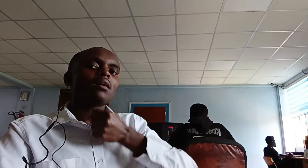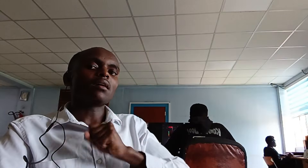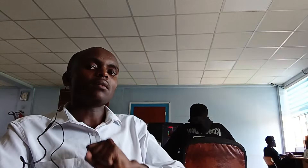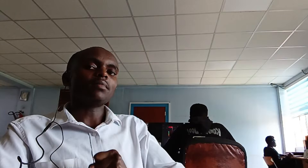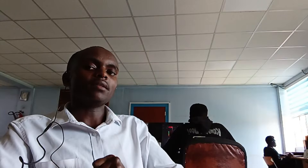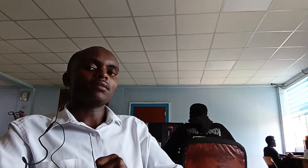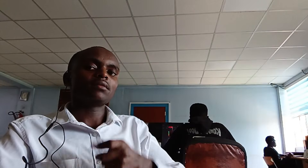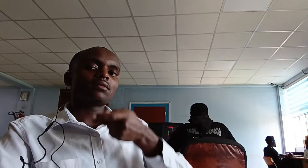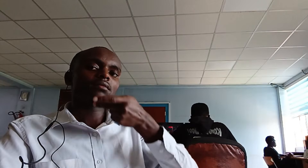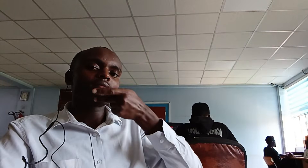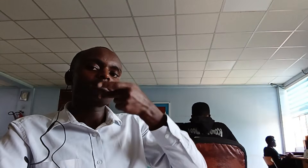Grandparents,